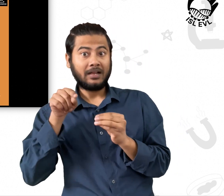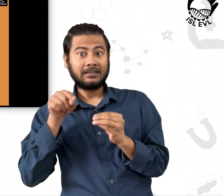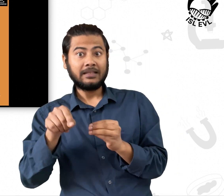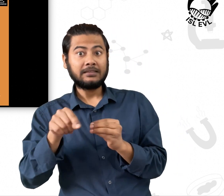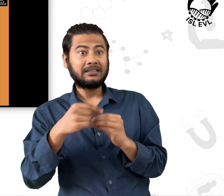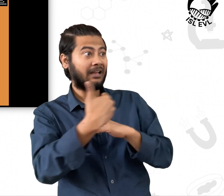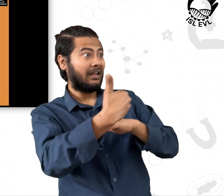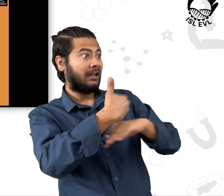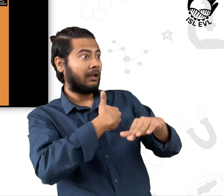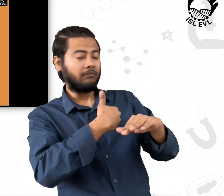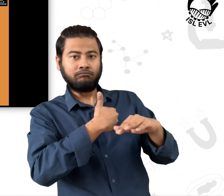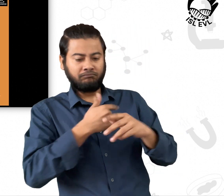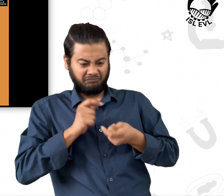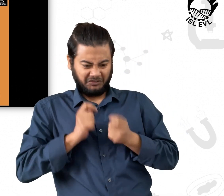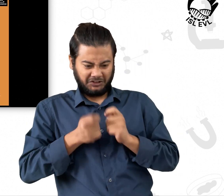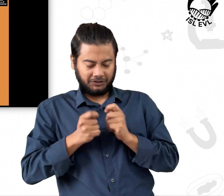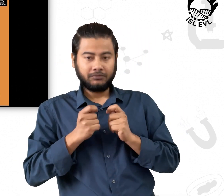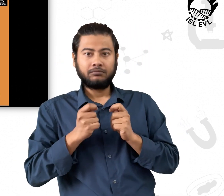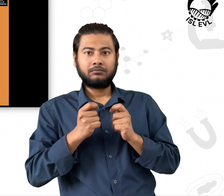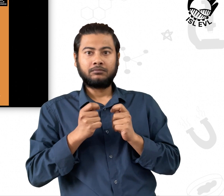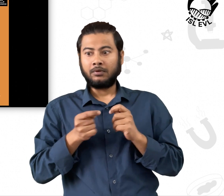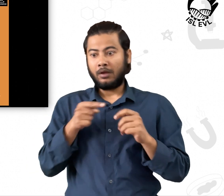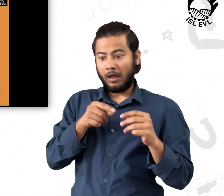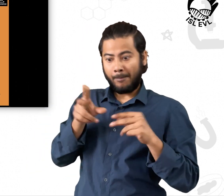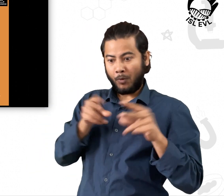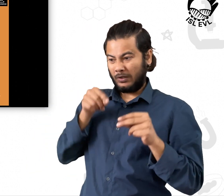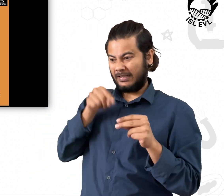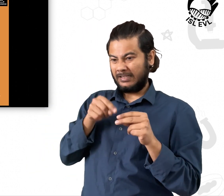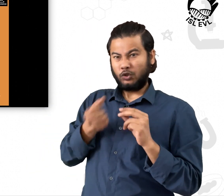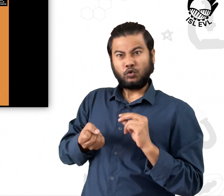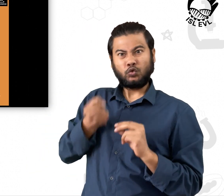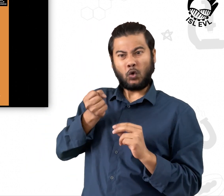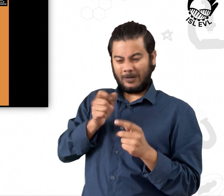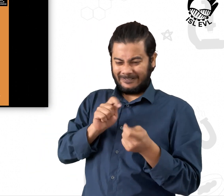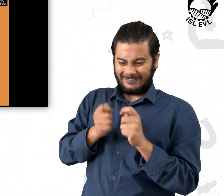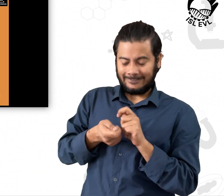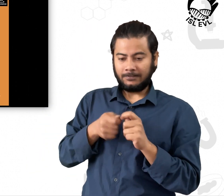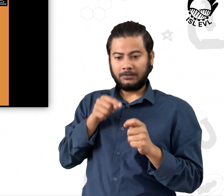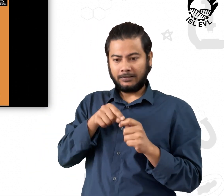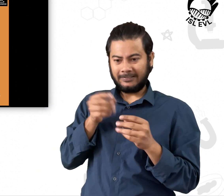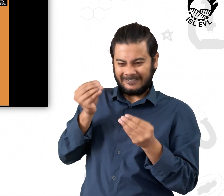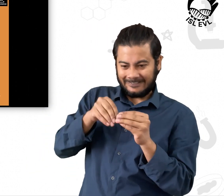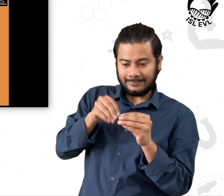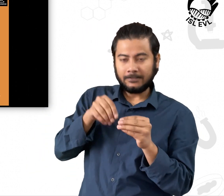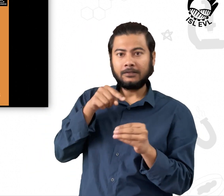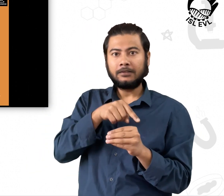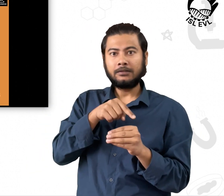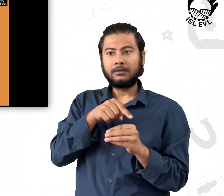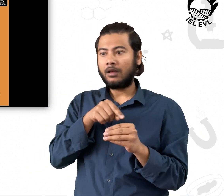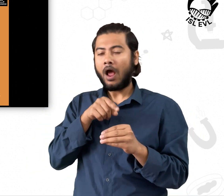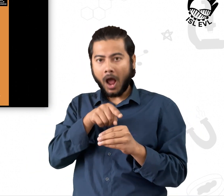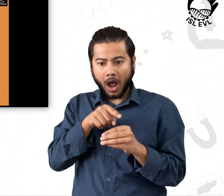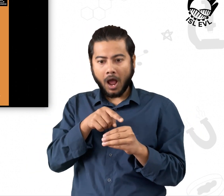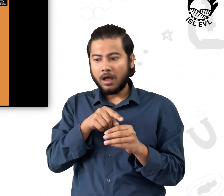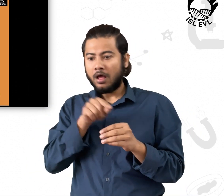the same time, the bacterium that is being harmed, how it is changing over time to protect itself better. And we can change